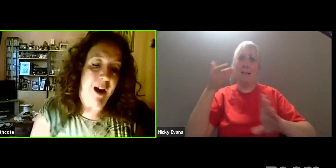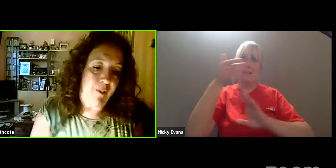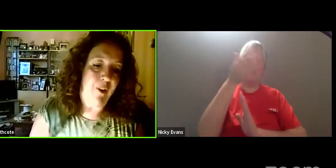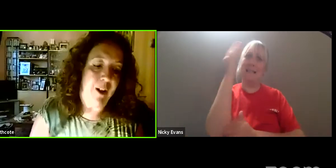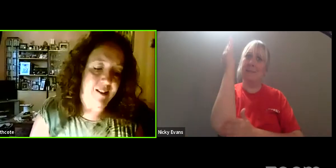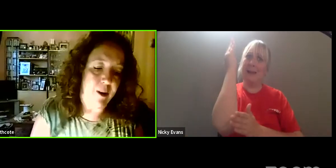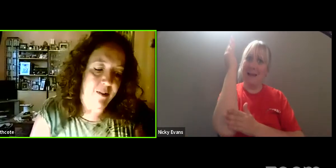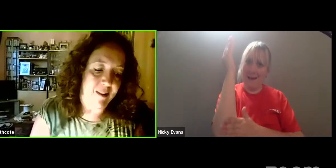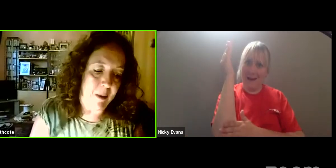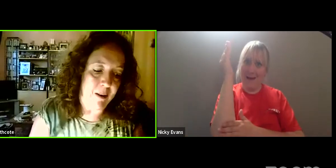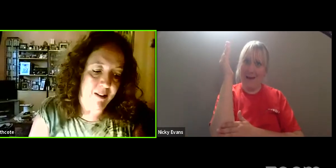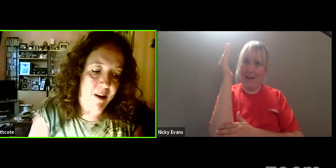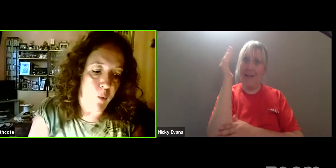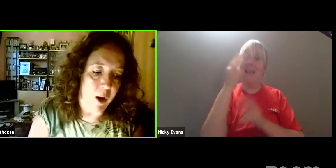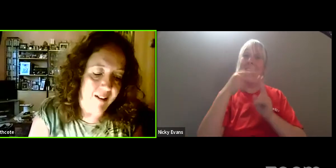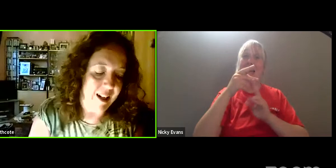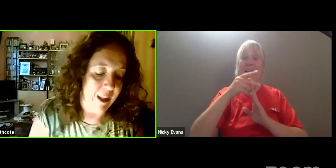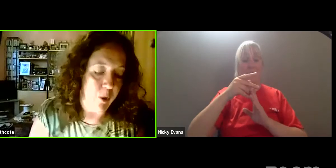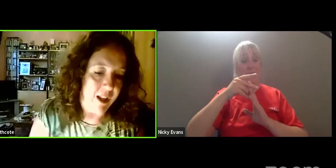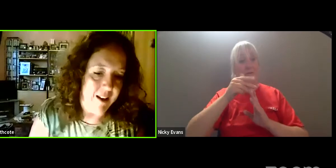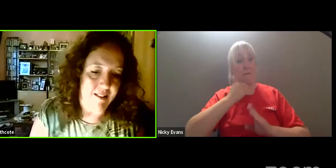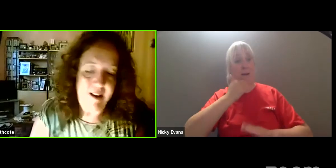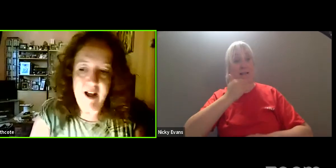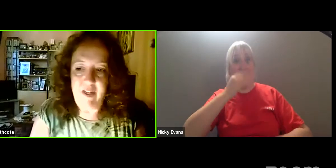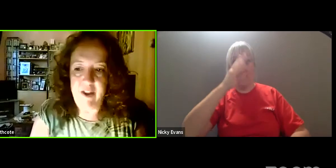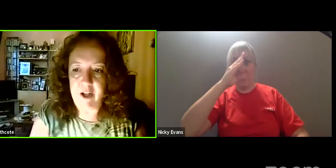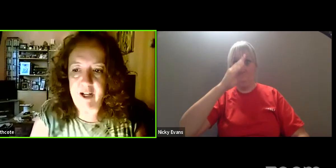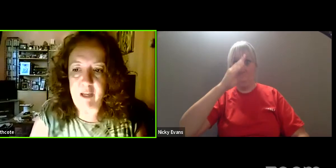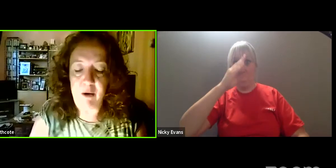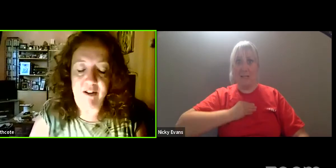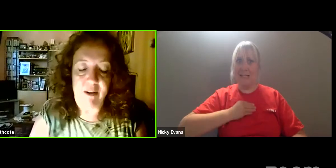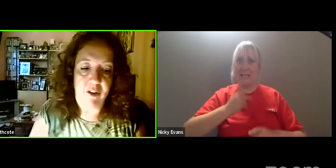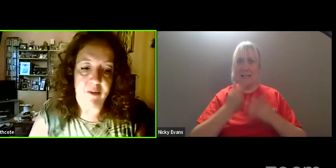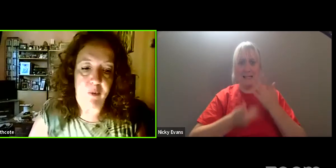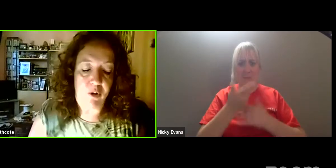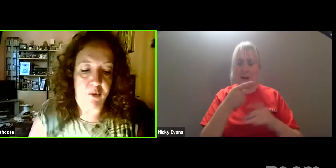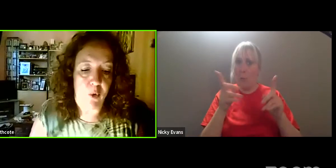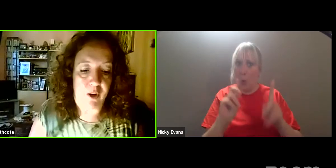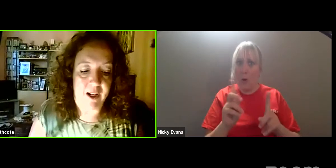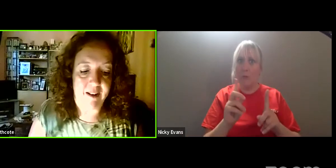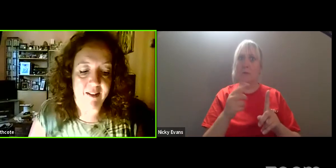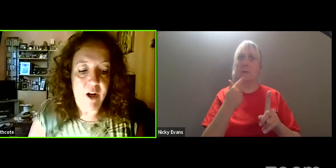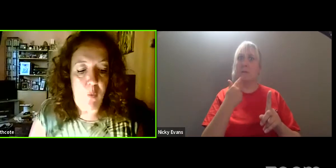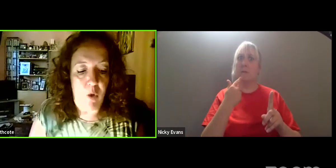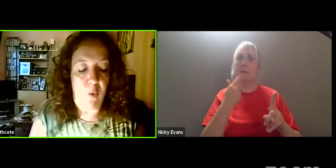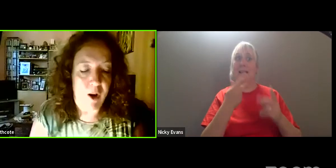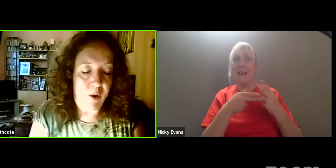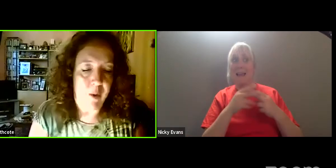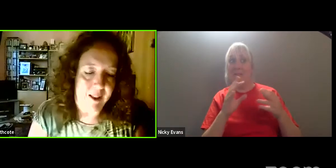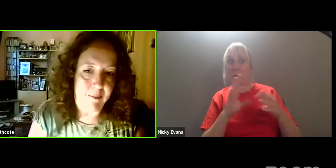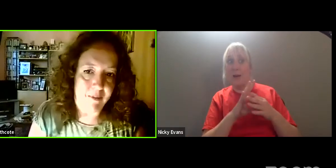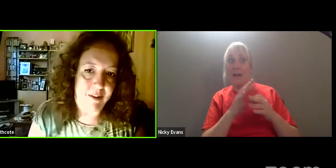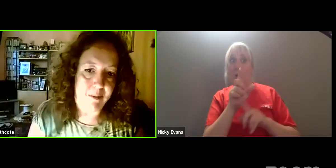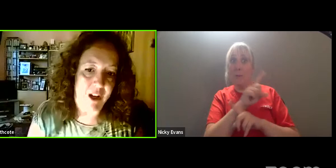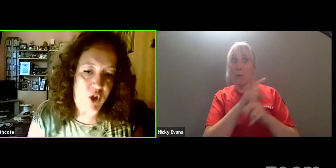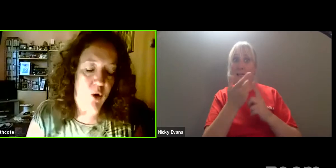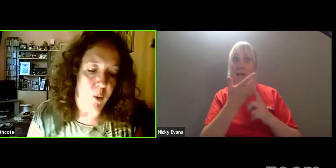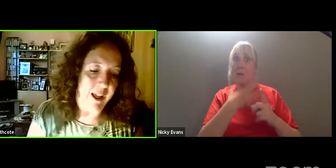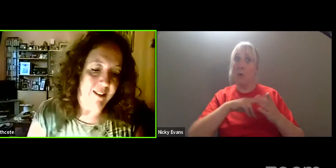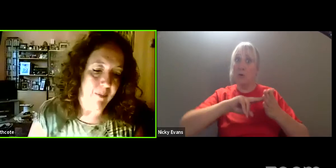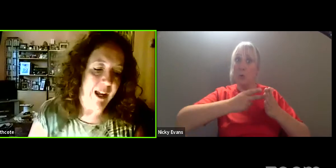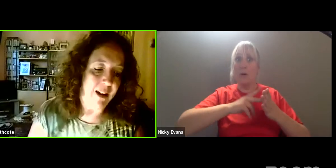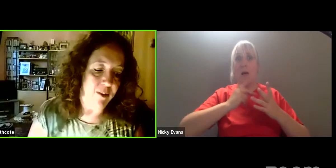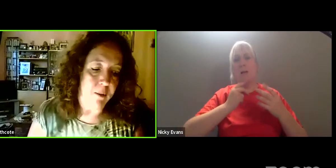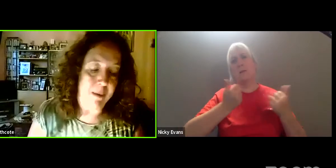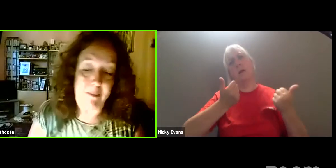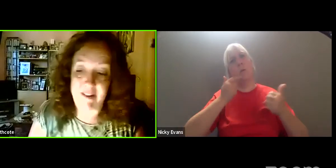if we have advance notice about it and exactly what it is that Unite Community want to organise, we'll work with them to make sure we